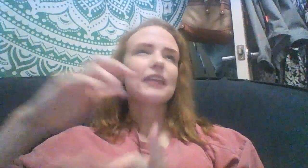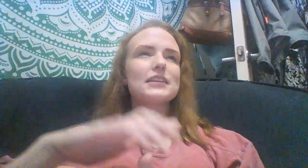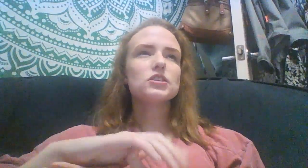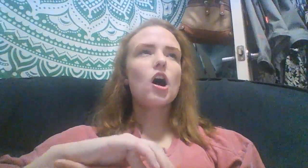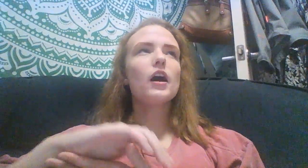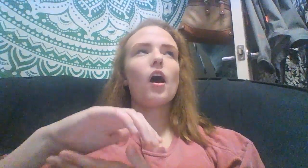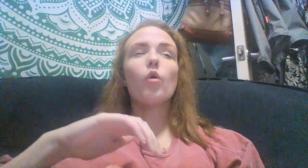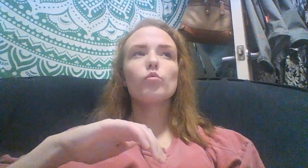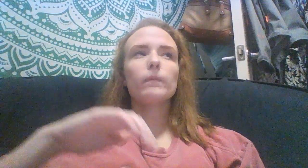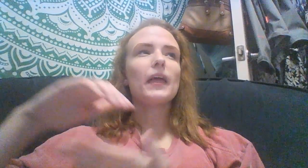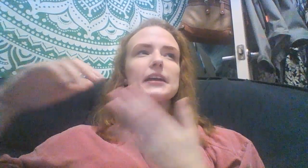it's not